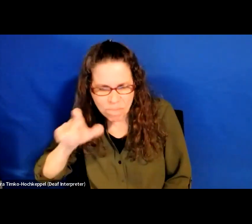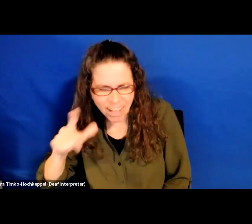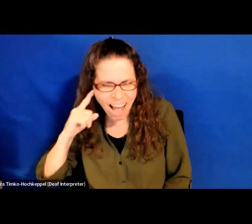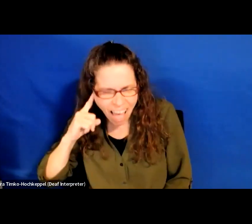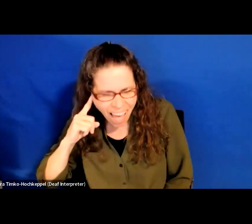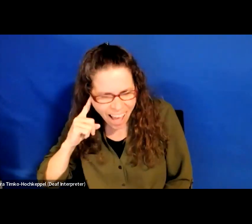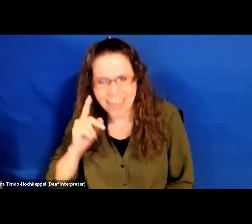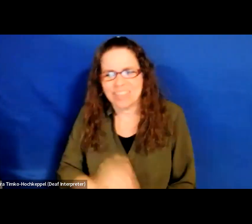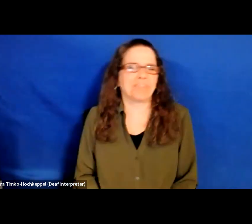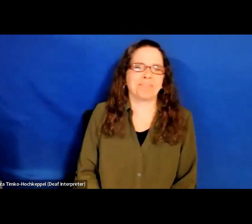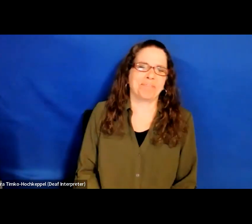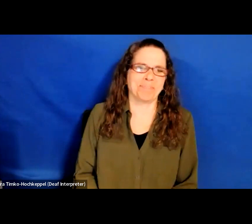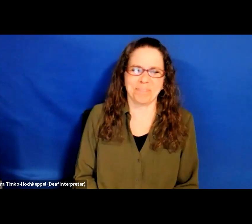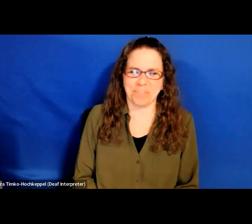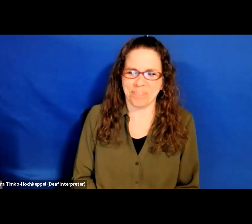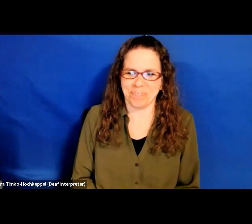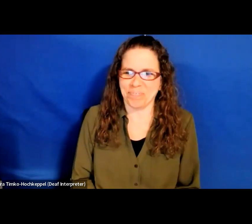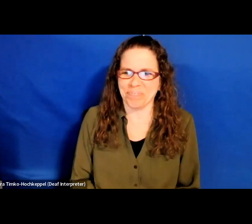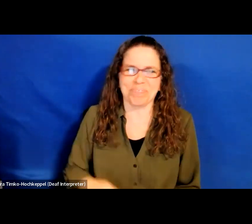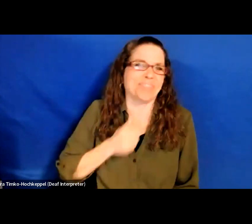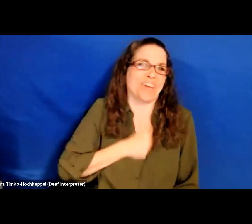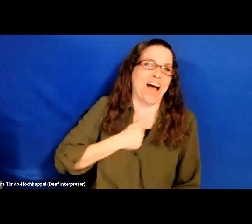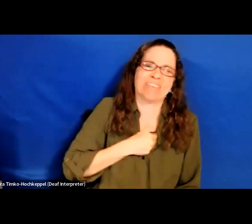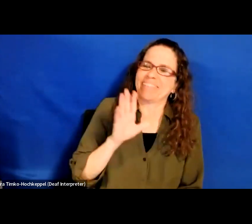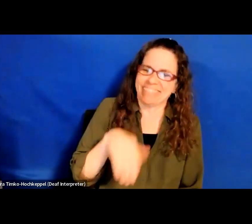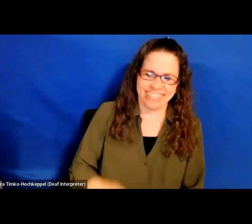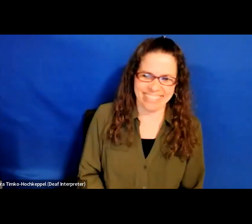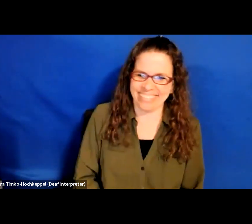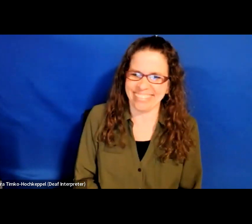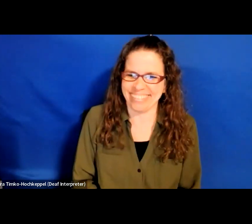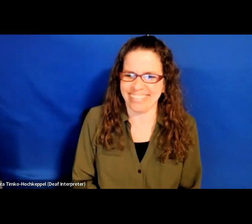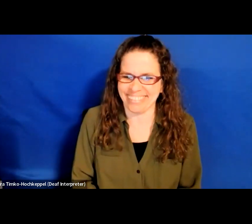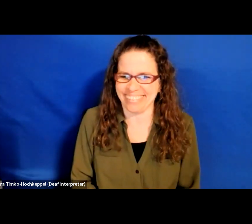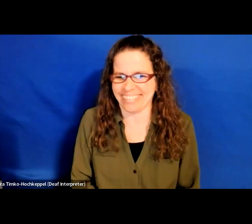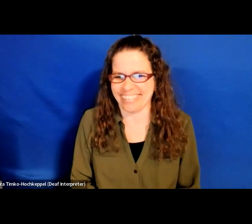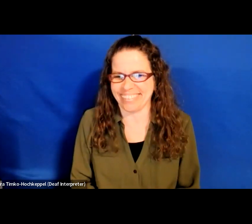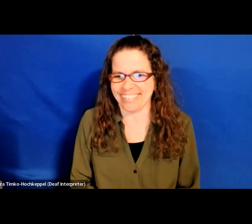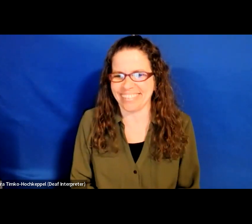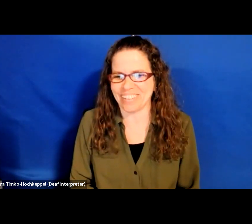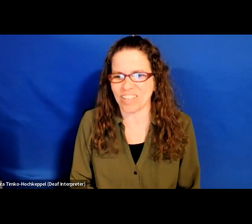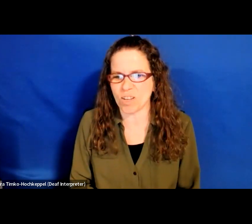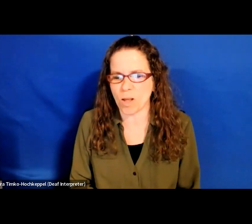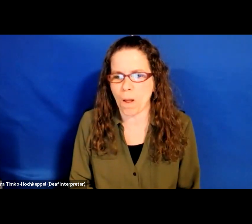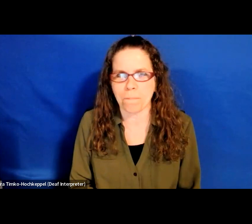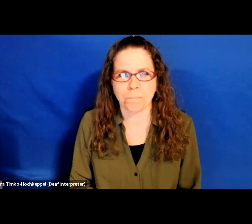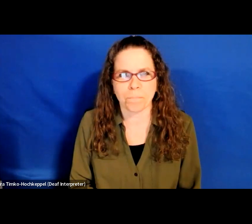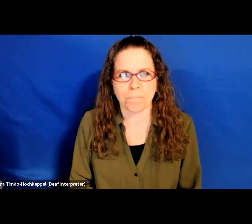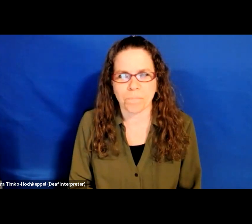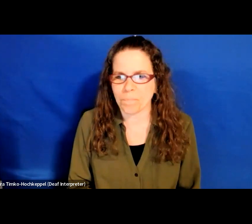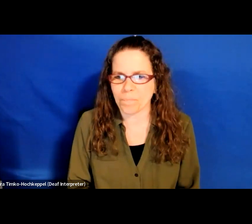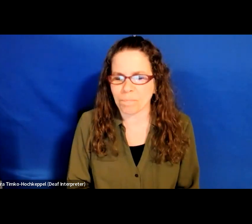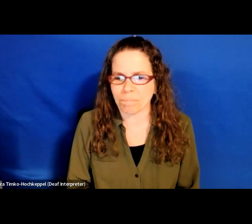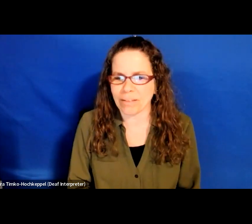sorry. No, I'm sorry. I'm sorry. Okay, so I think that's everyone, except that would we like